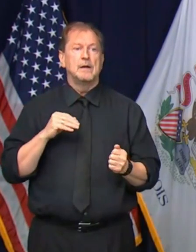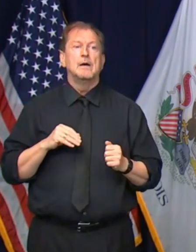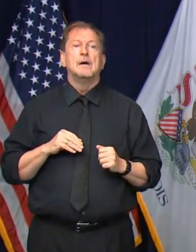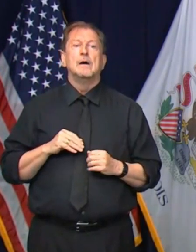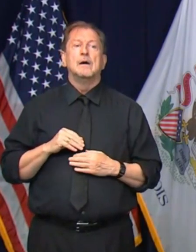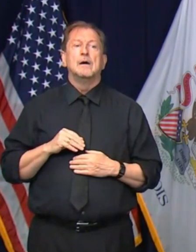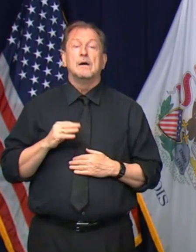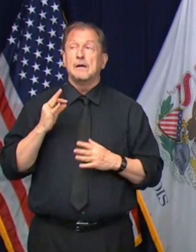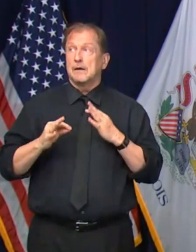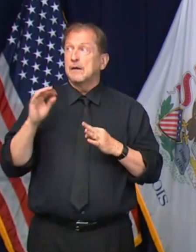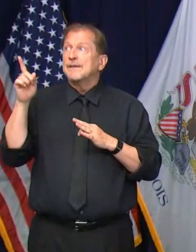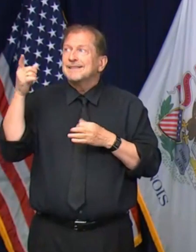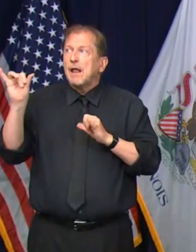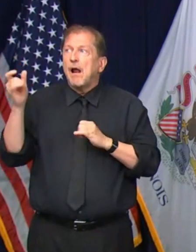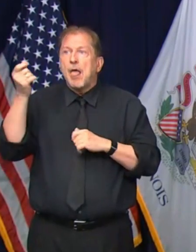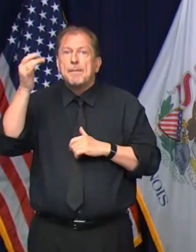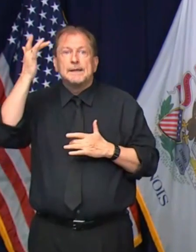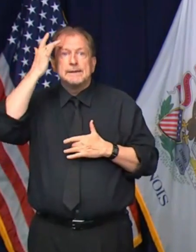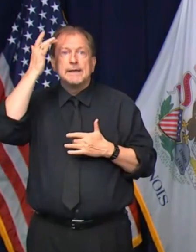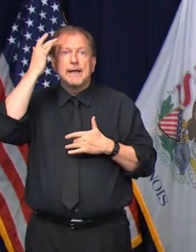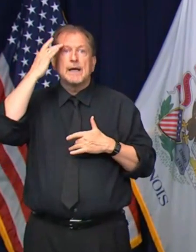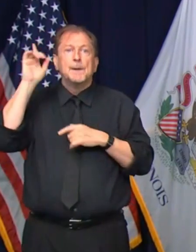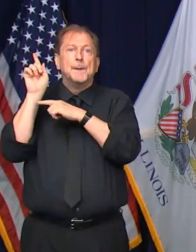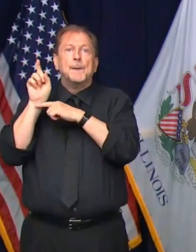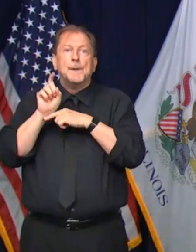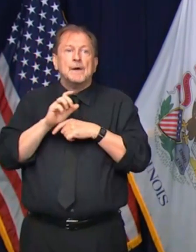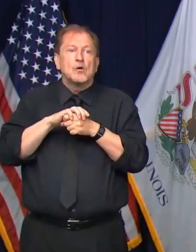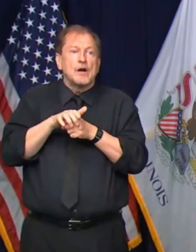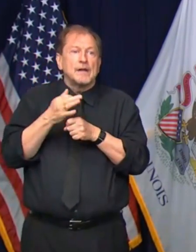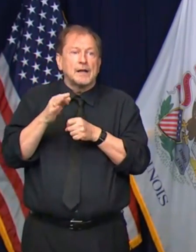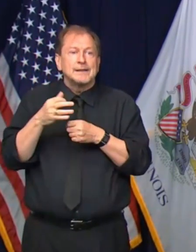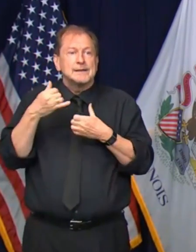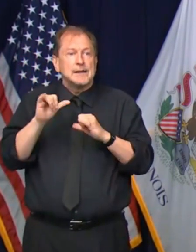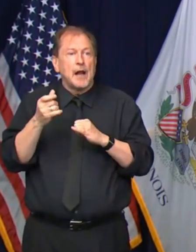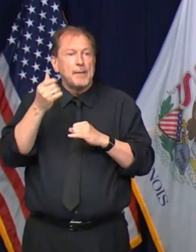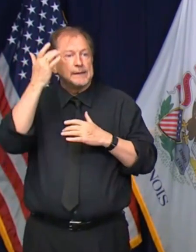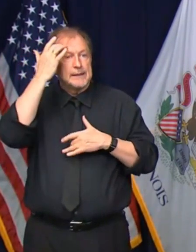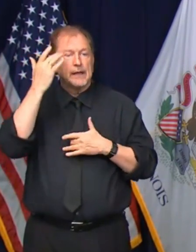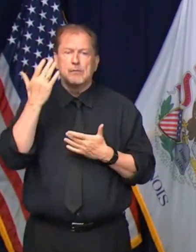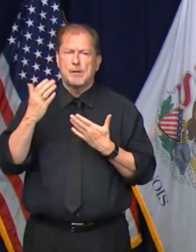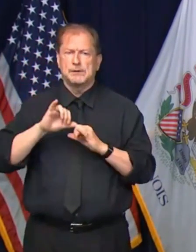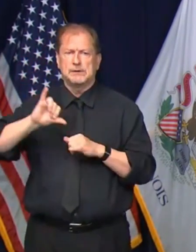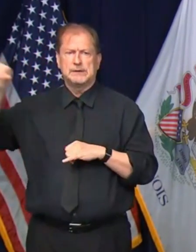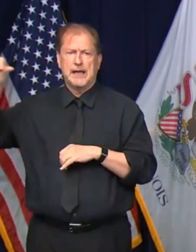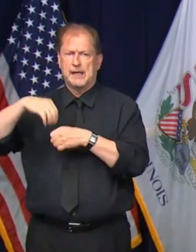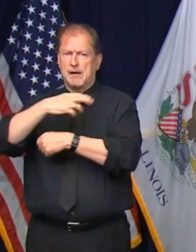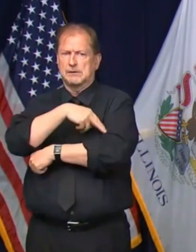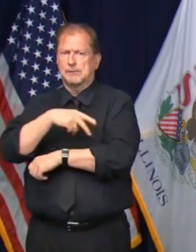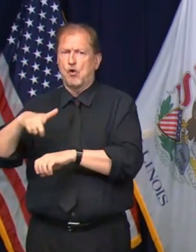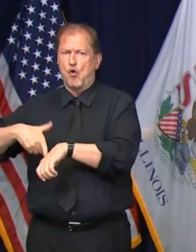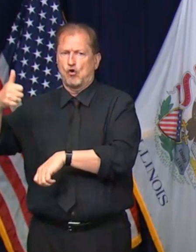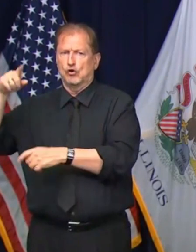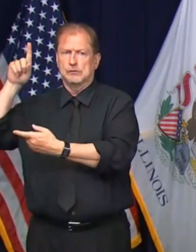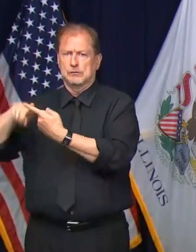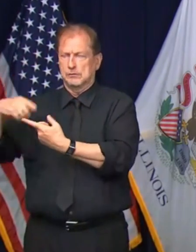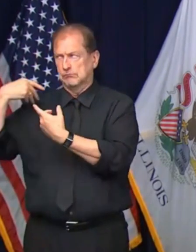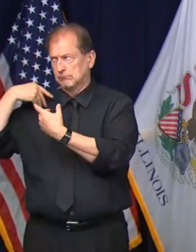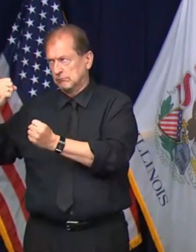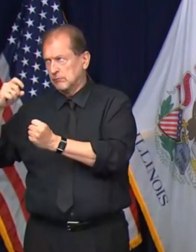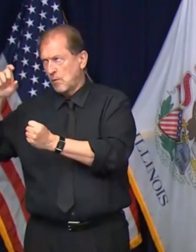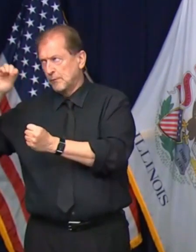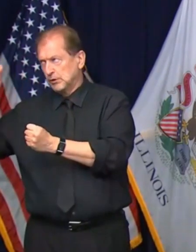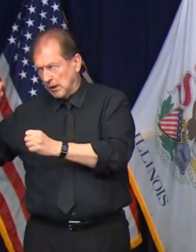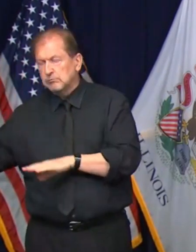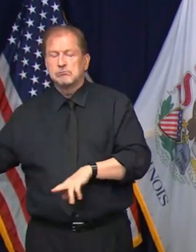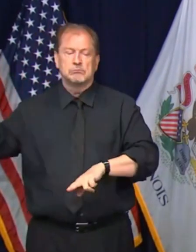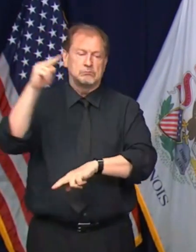entirely COVID-free, they would probably not be let out of the hospital. So we're going to be very careful about that.